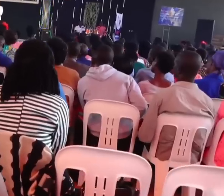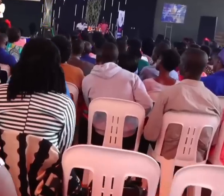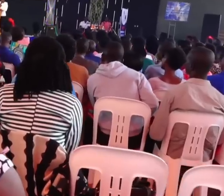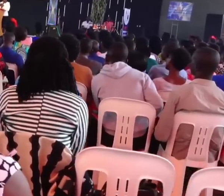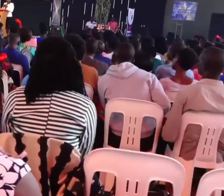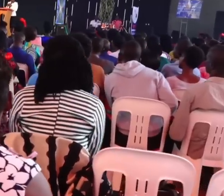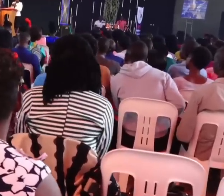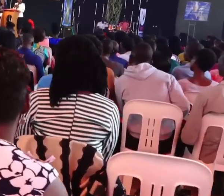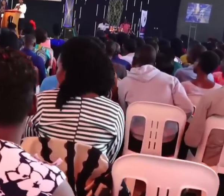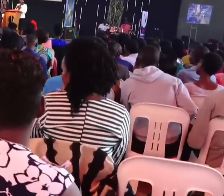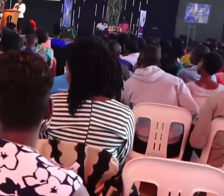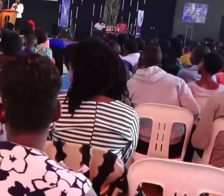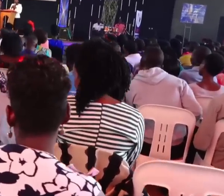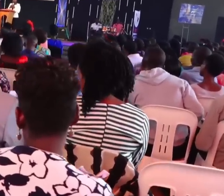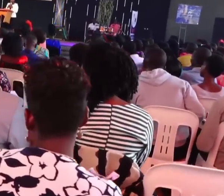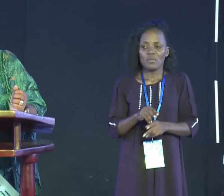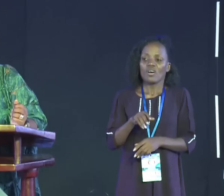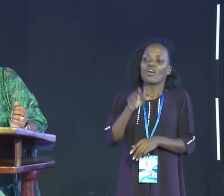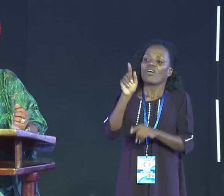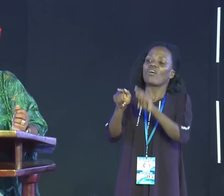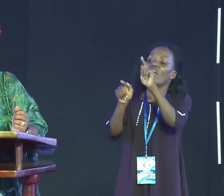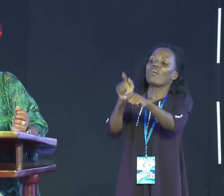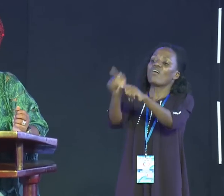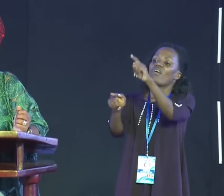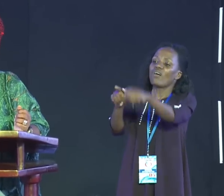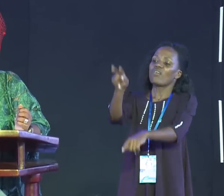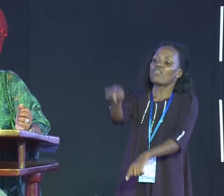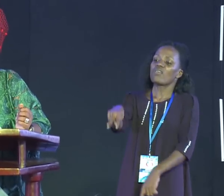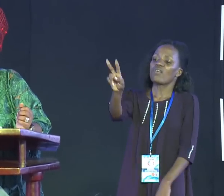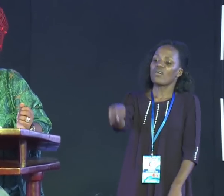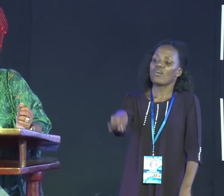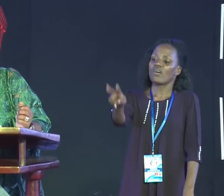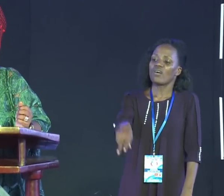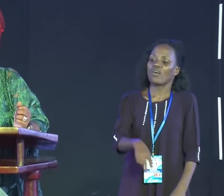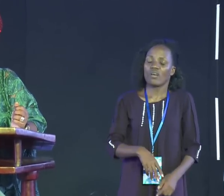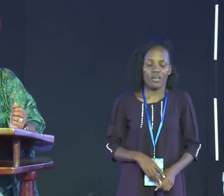banjeya. But I've seen people mocking me.